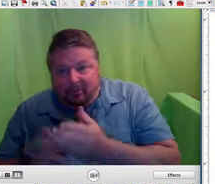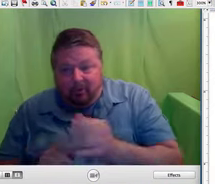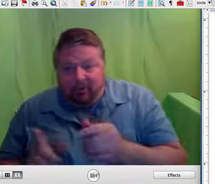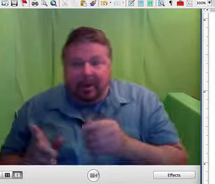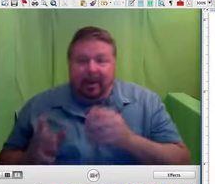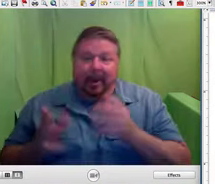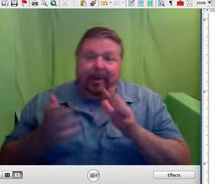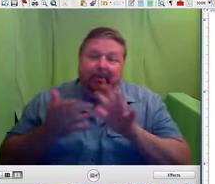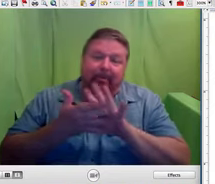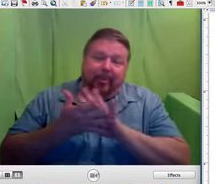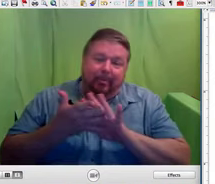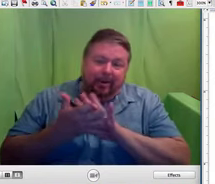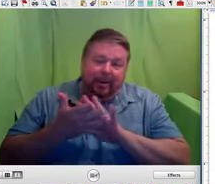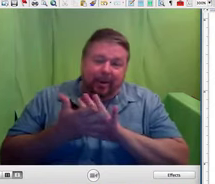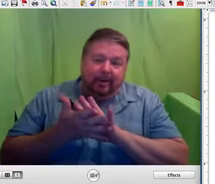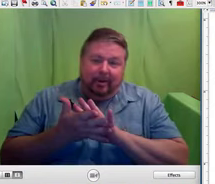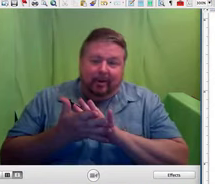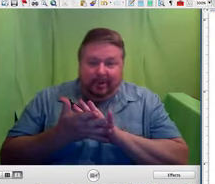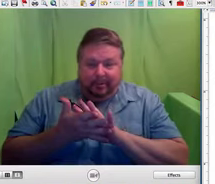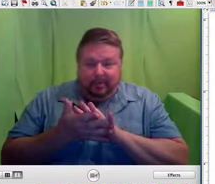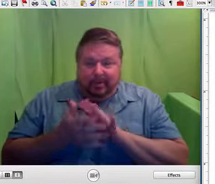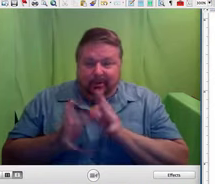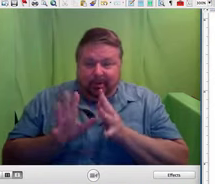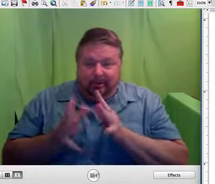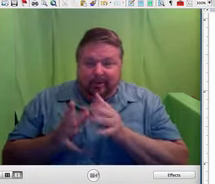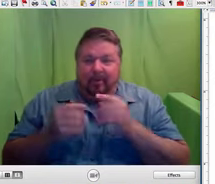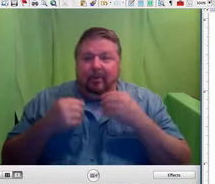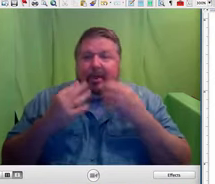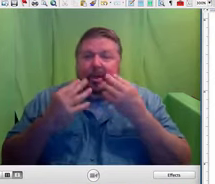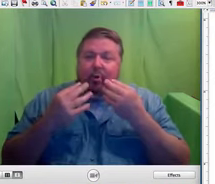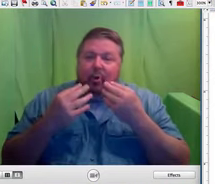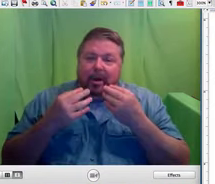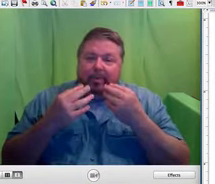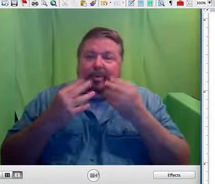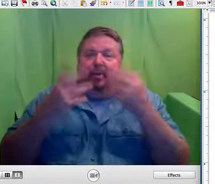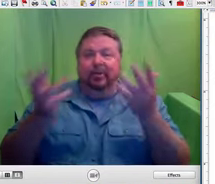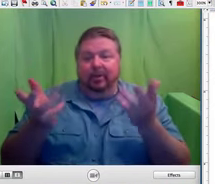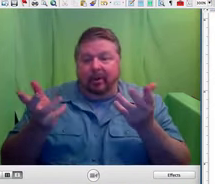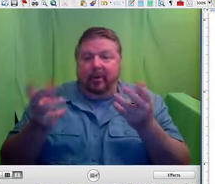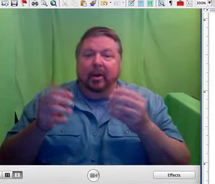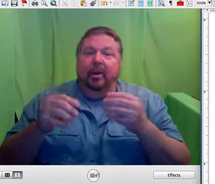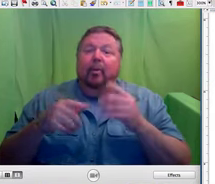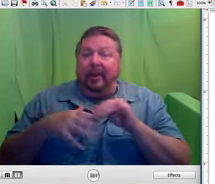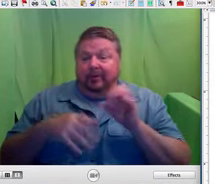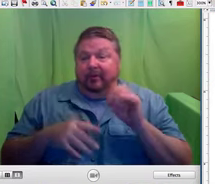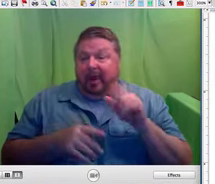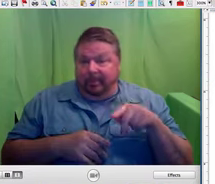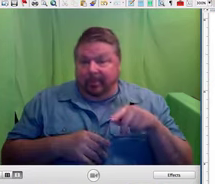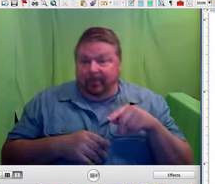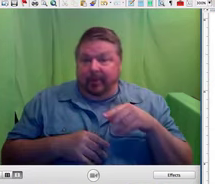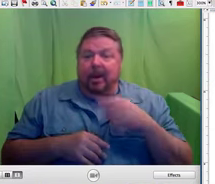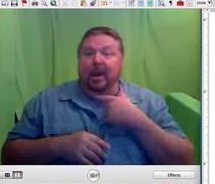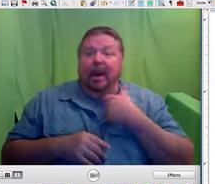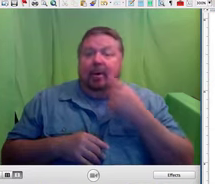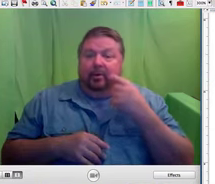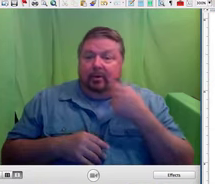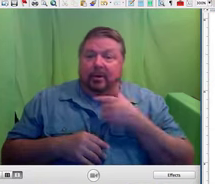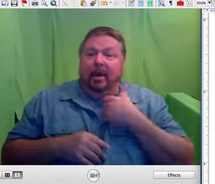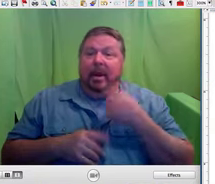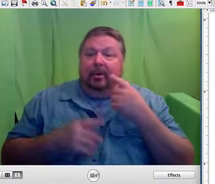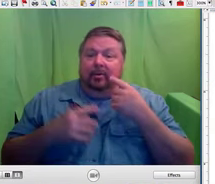through the whole thing, and sometimes it's a little bit in between? It's like we got it quiet, but it was still there. Well, that's flap.